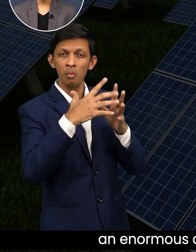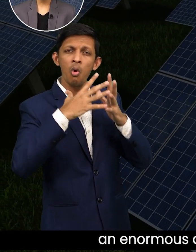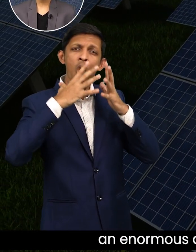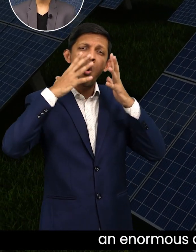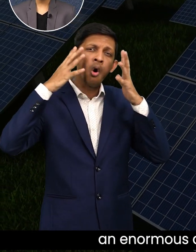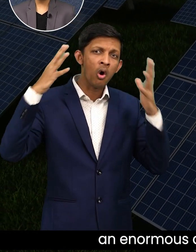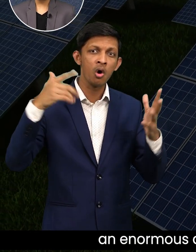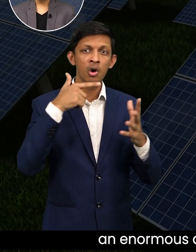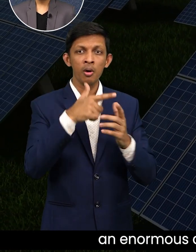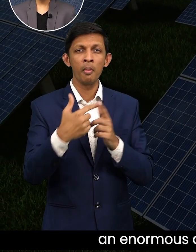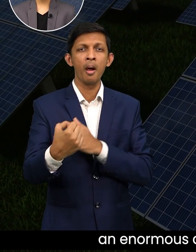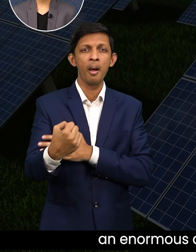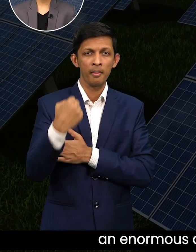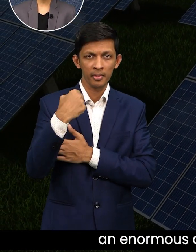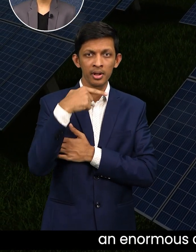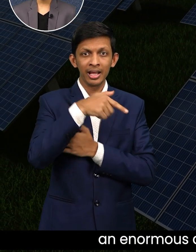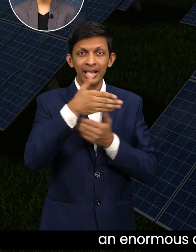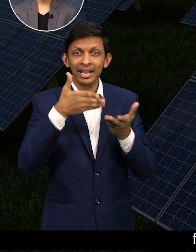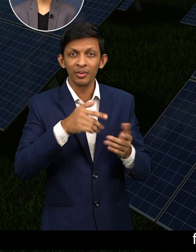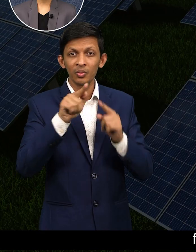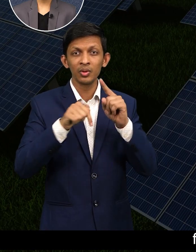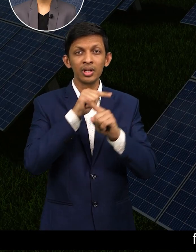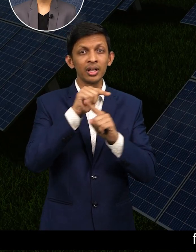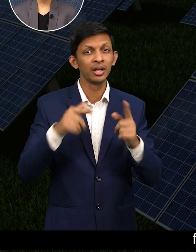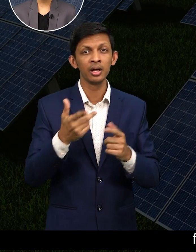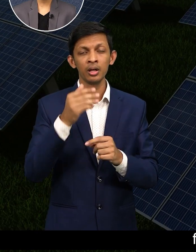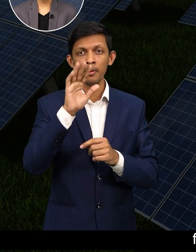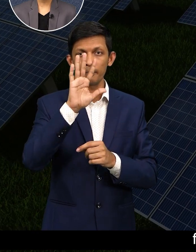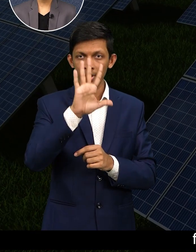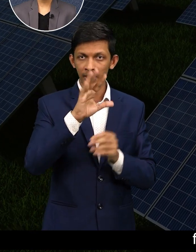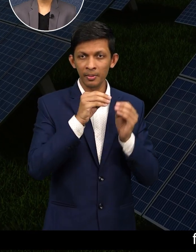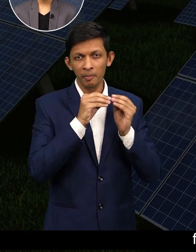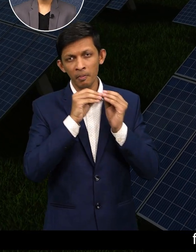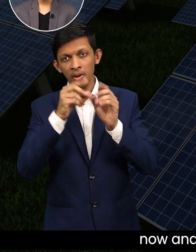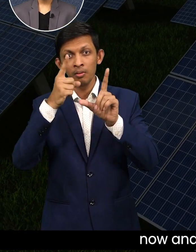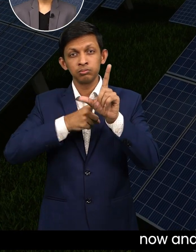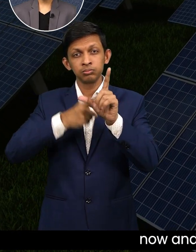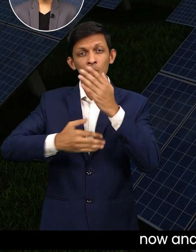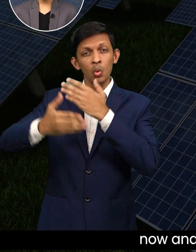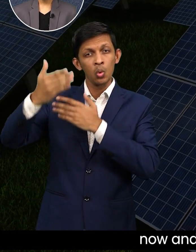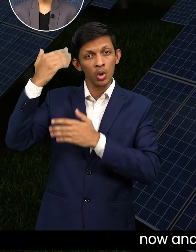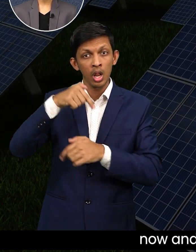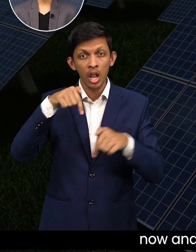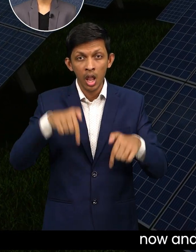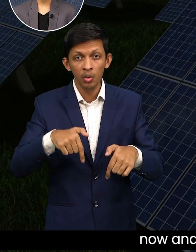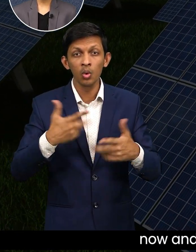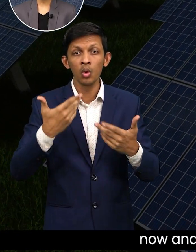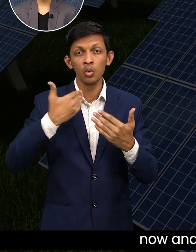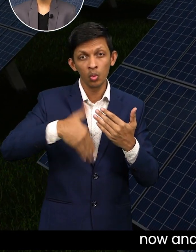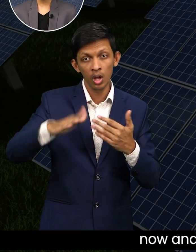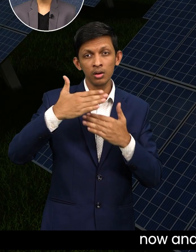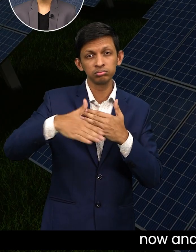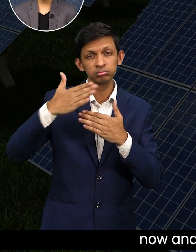enormous amount of energy at the present rate for nearly 5 billion years now and will